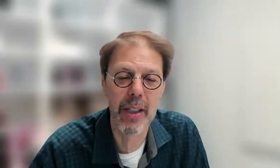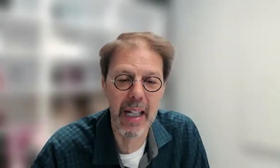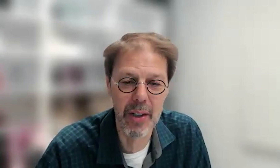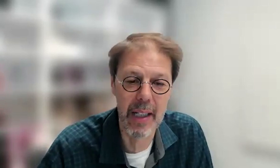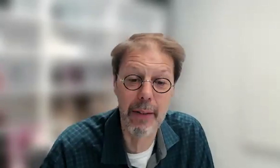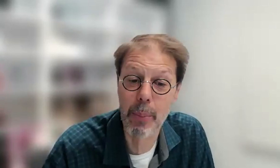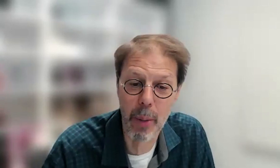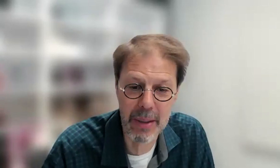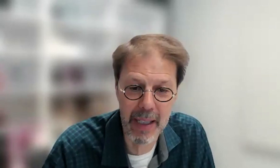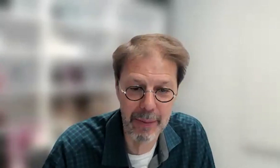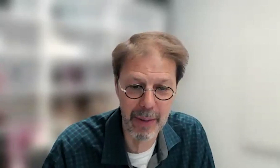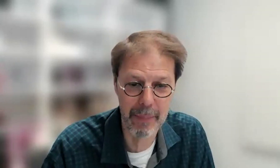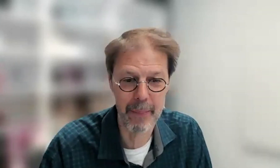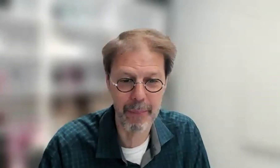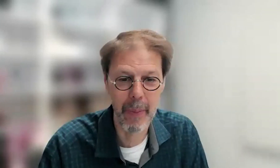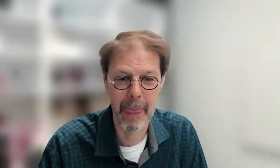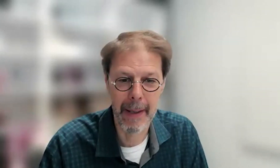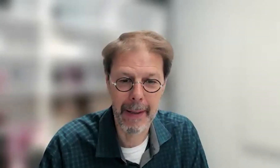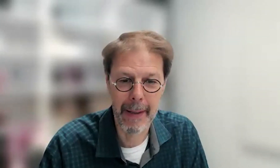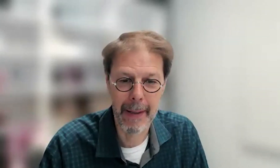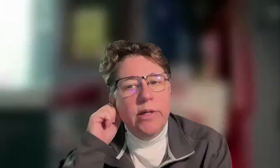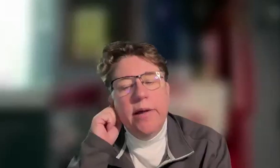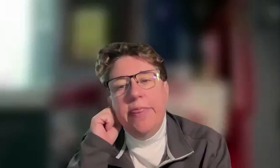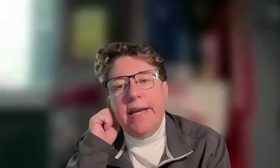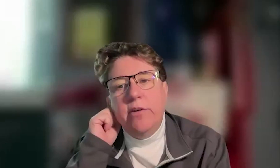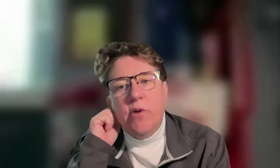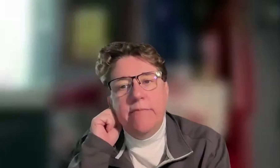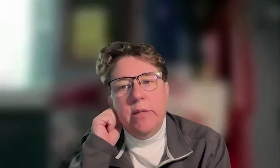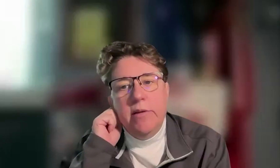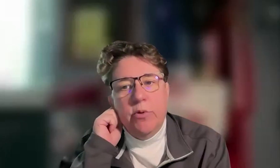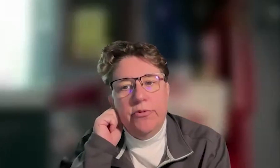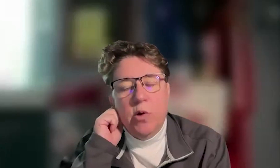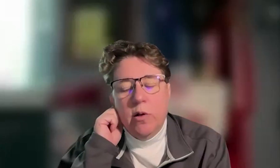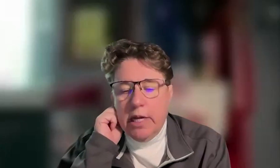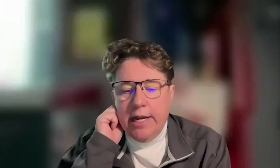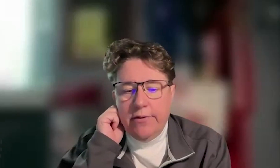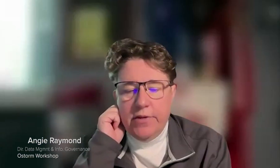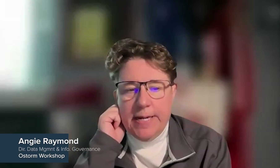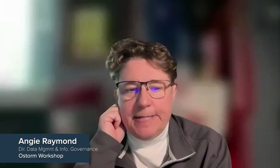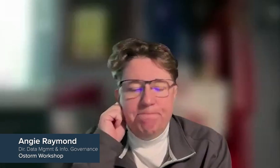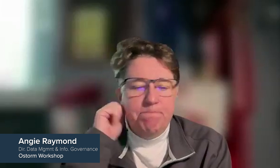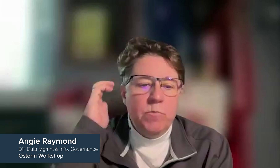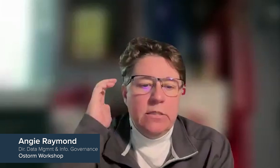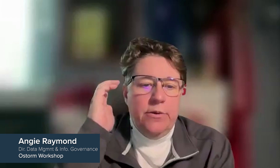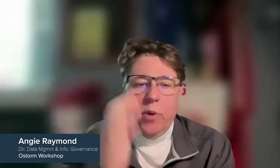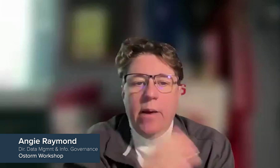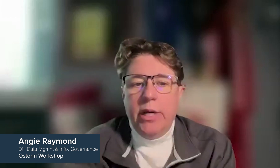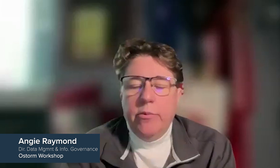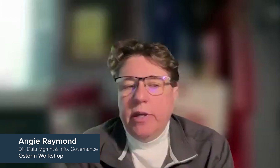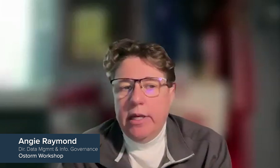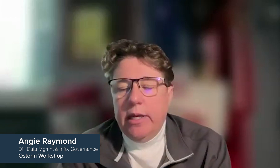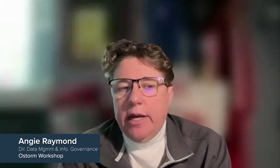anyway, what's the connection here from your perspective? Hello, everyone. Thank you for having me, first of all. And